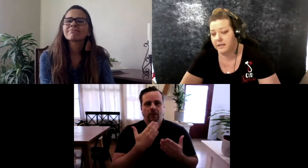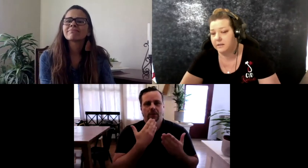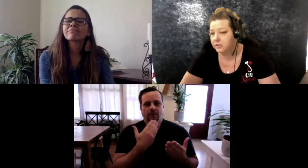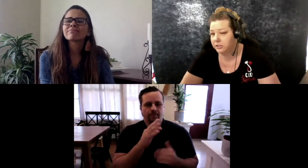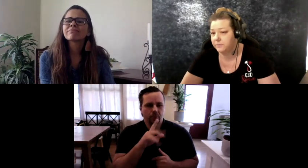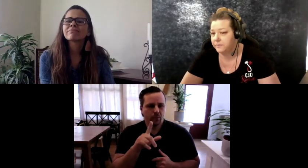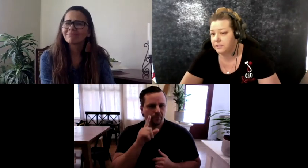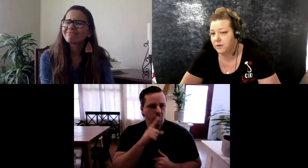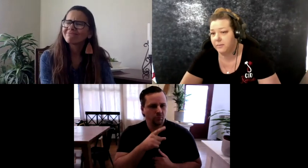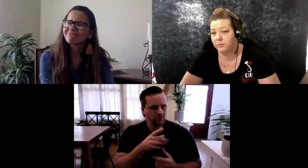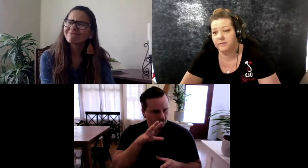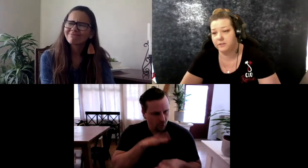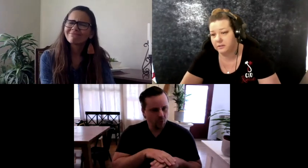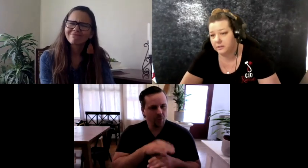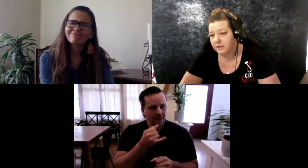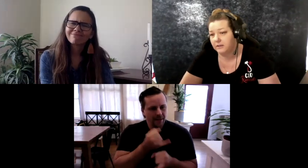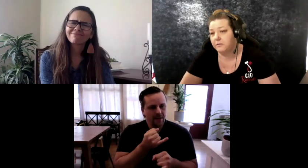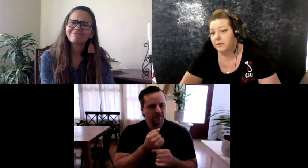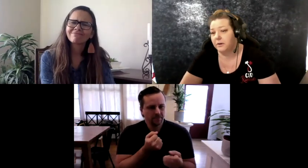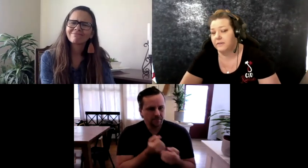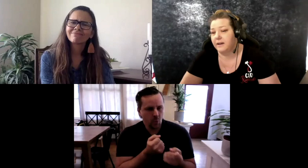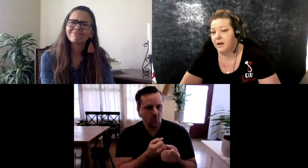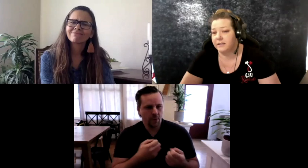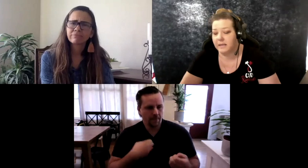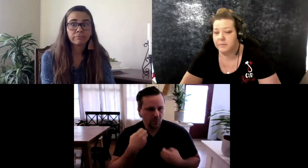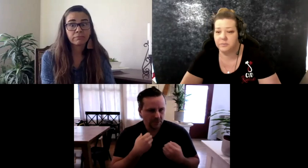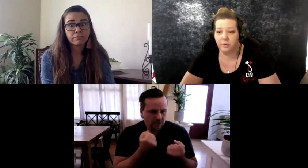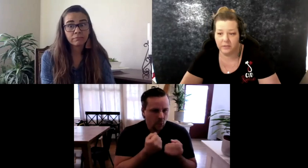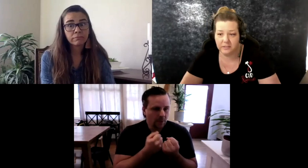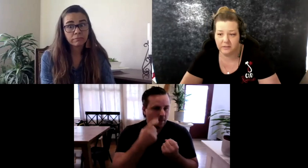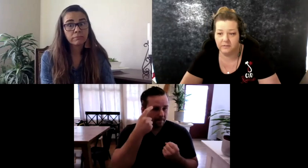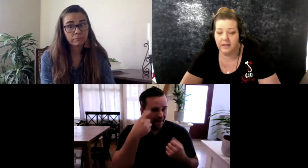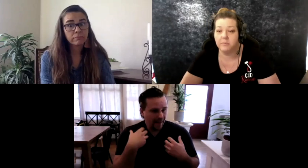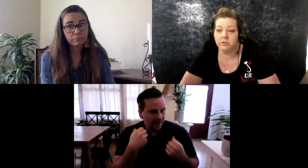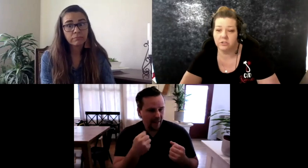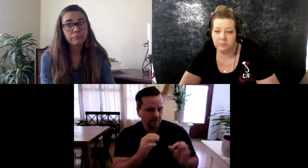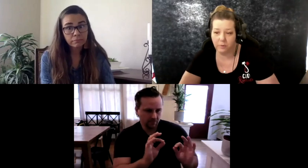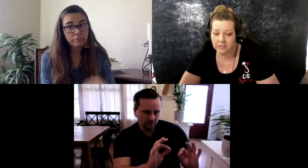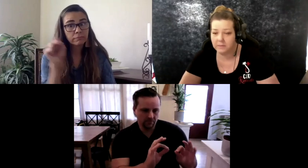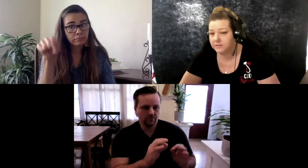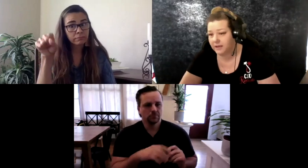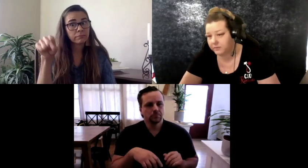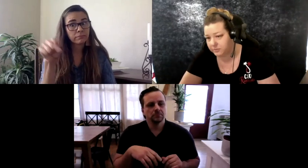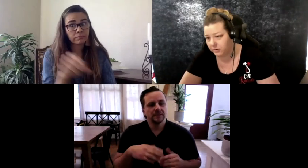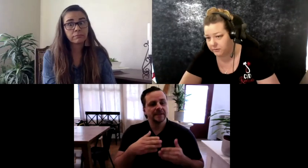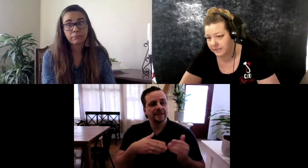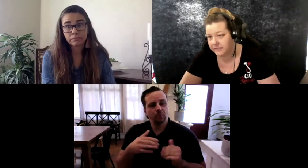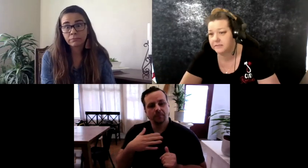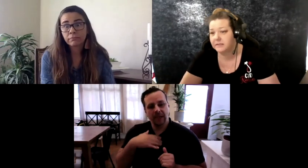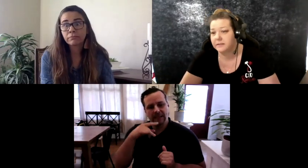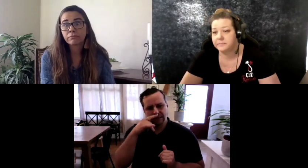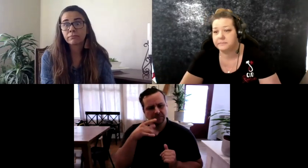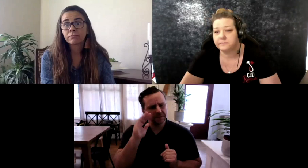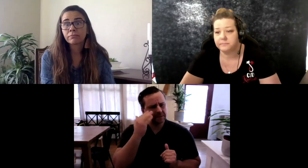beyond what they could do. So I'm grateful for that on-campus support that emotional support, the mental health support for my